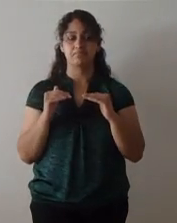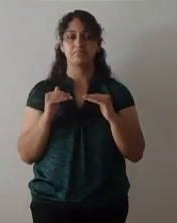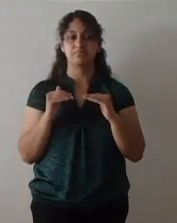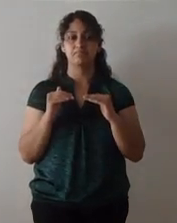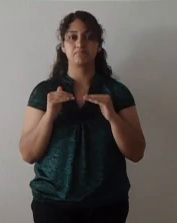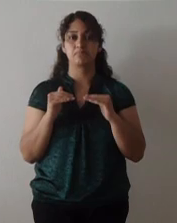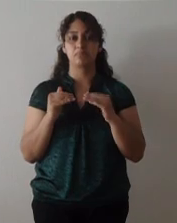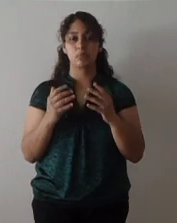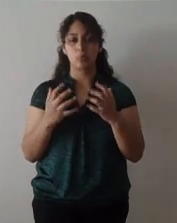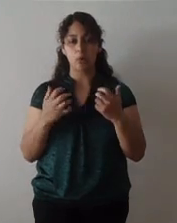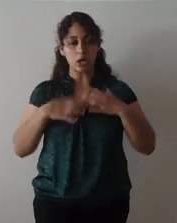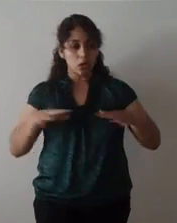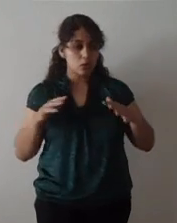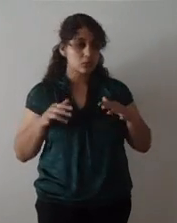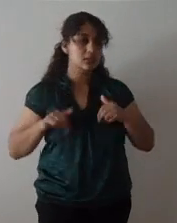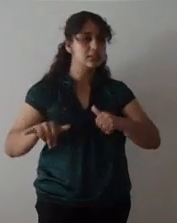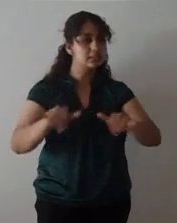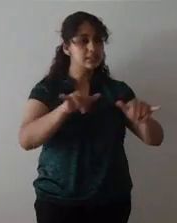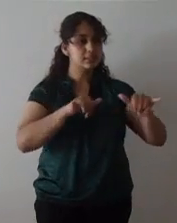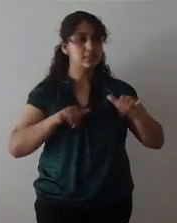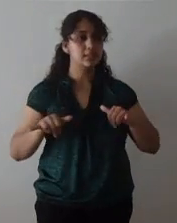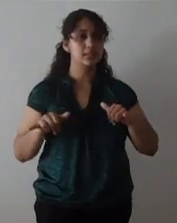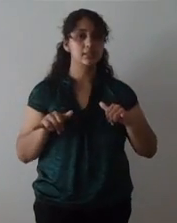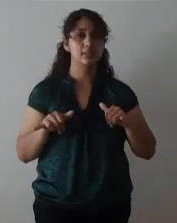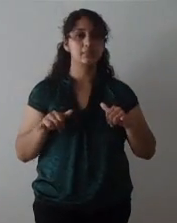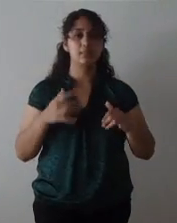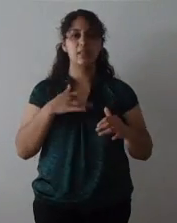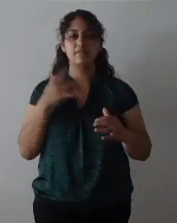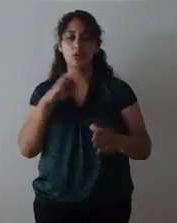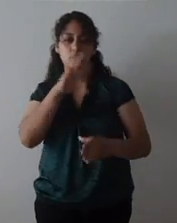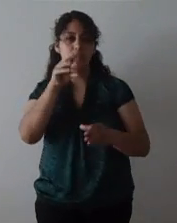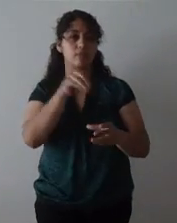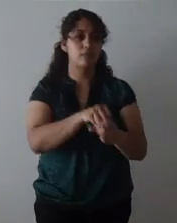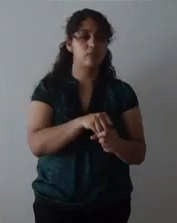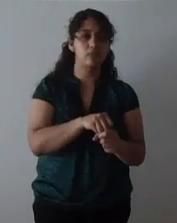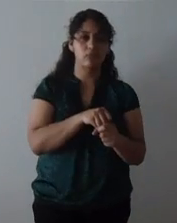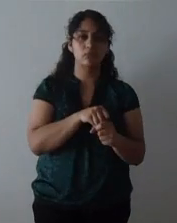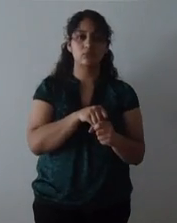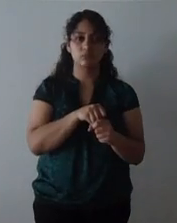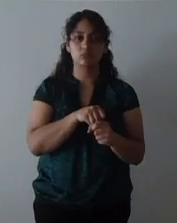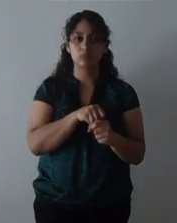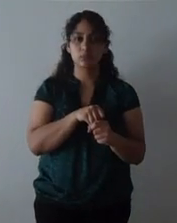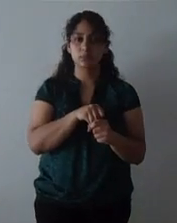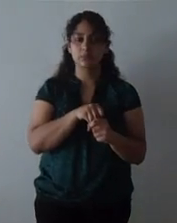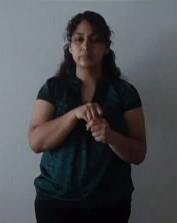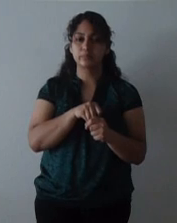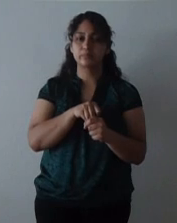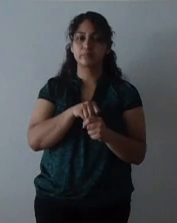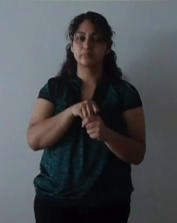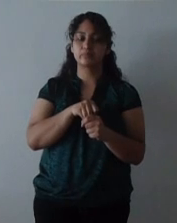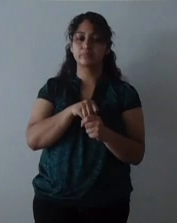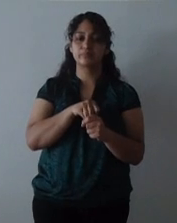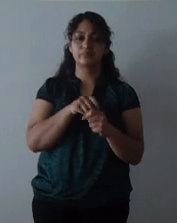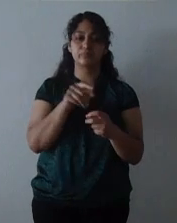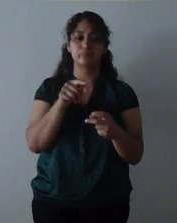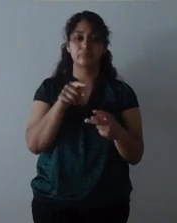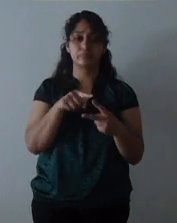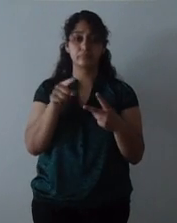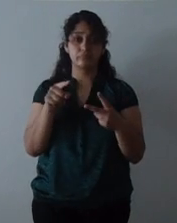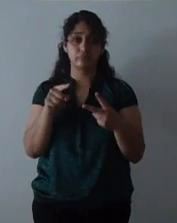have an interpreter, may challenge the student's sense of self-esteem and impact negatively on the student's relationship with peers. I recall